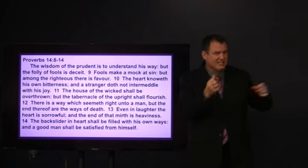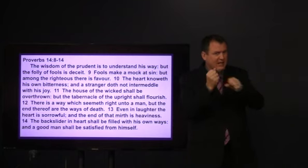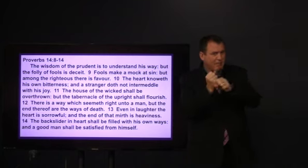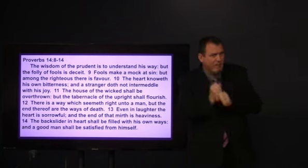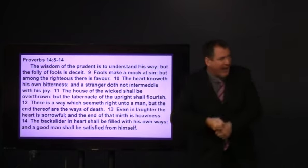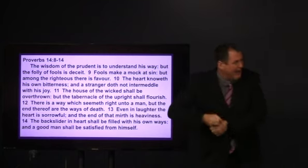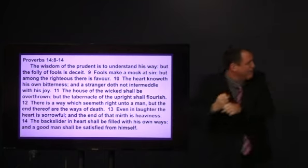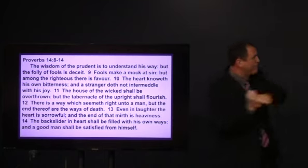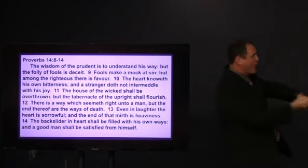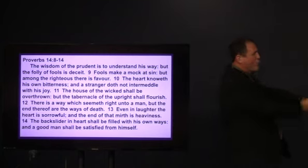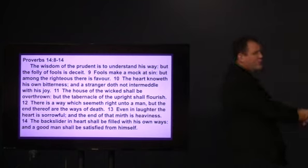What?